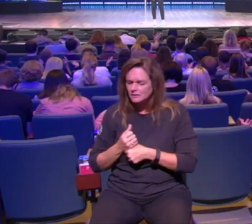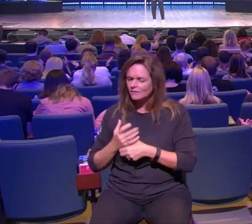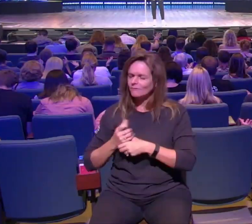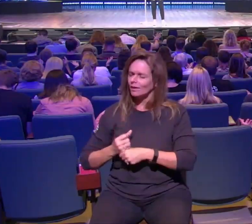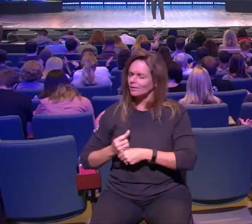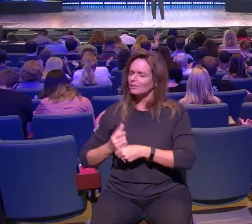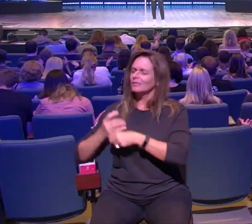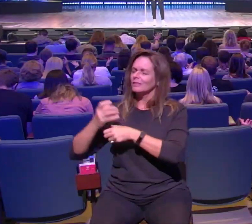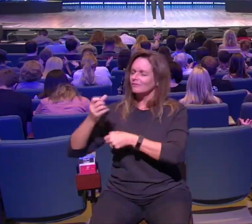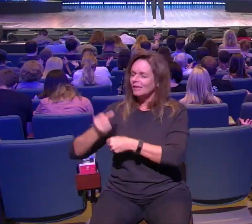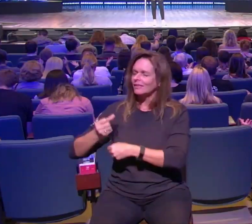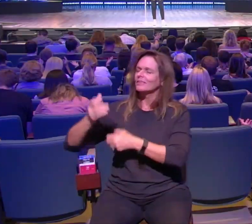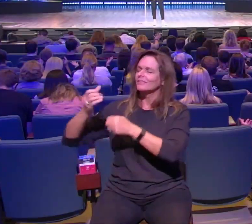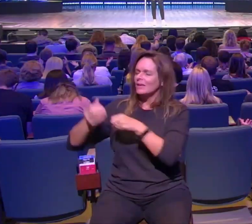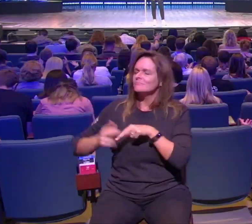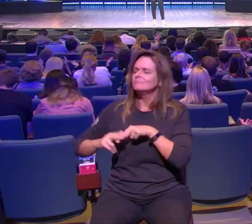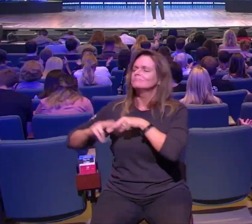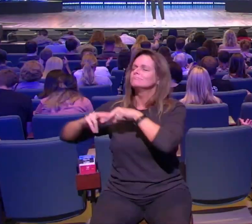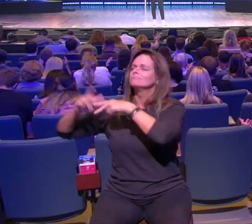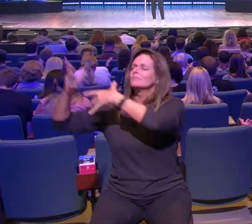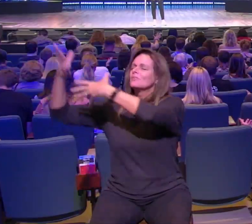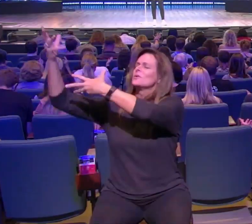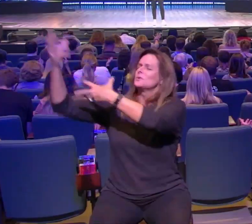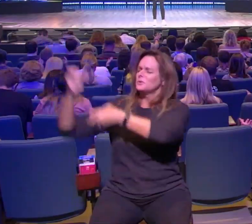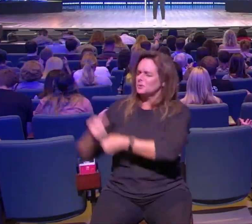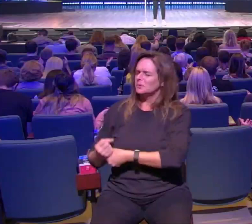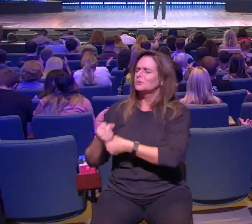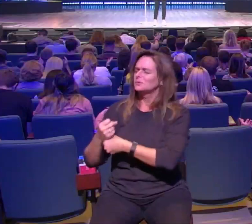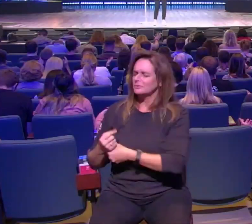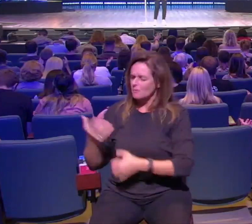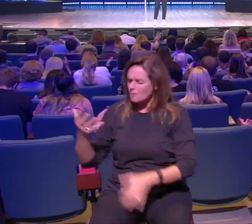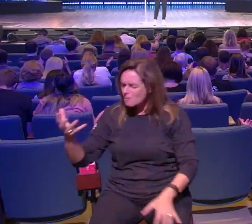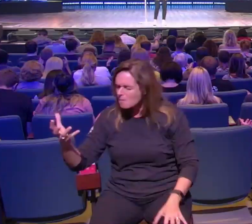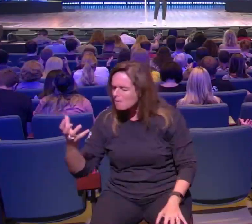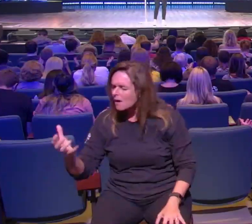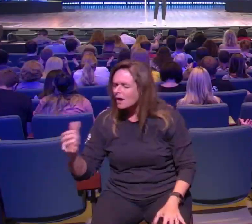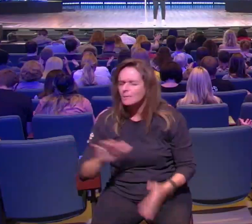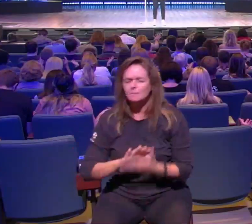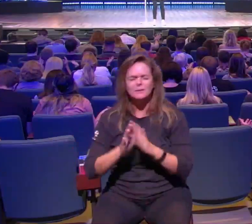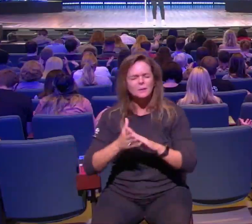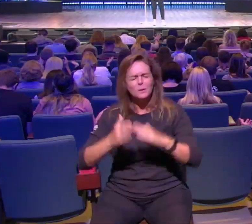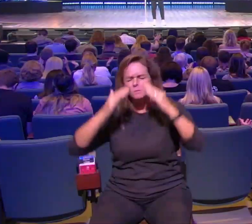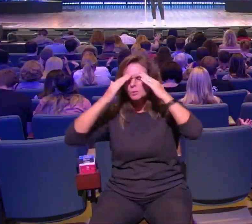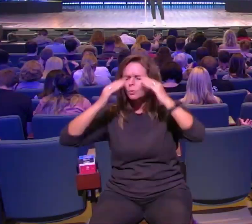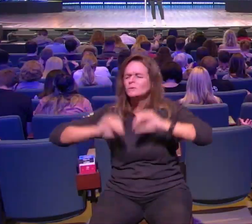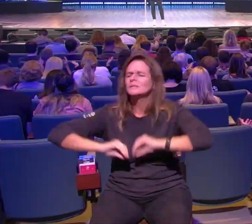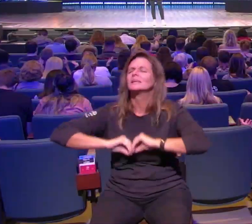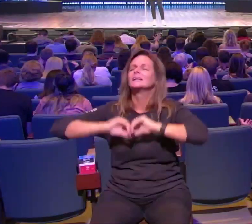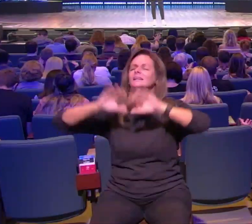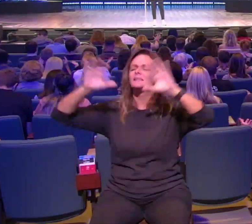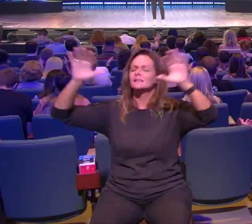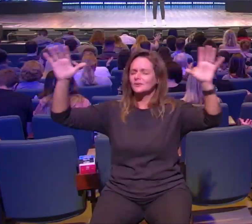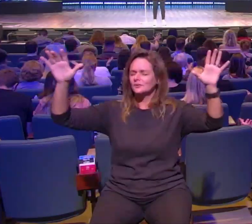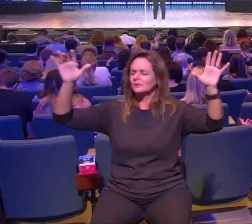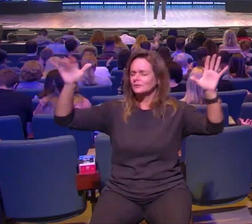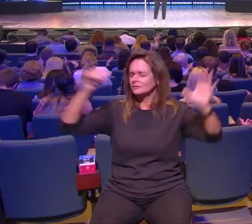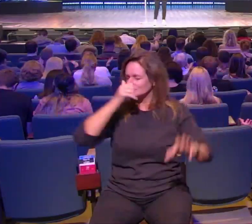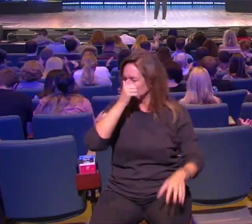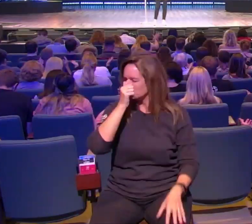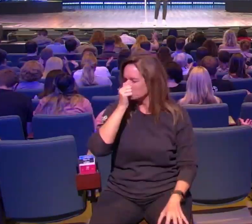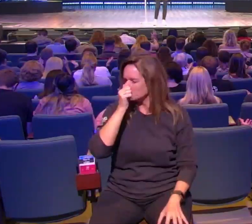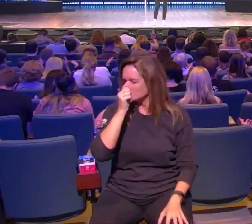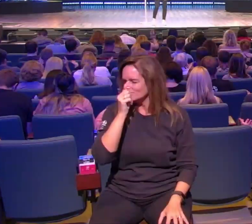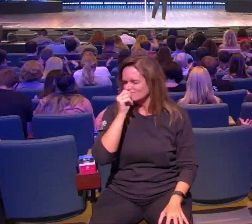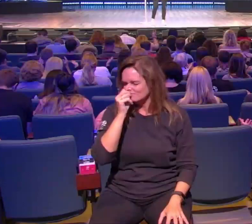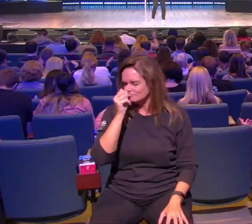have never seen before. I pray, God, that you would, that these requests, we want to make them known to you. God, we want to make them known to you because